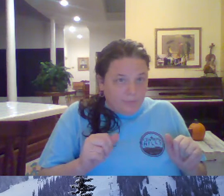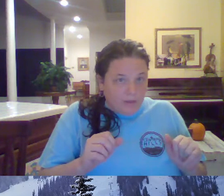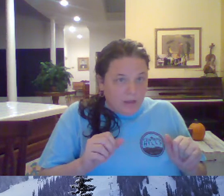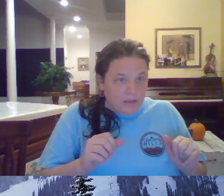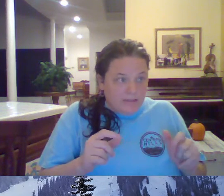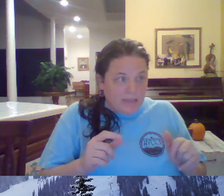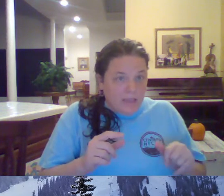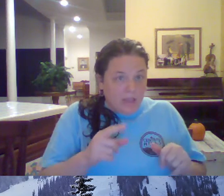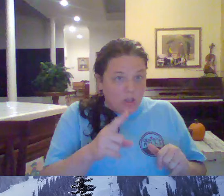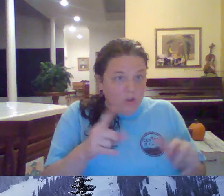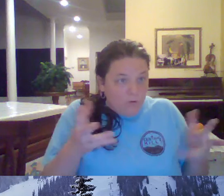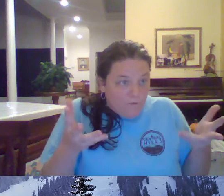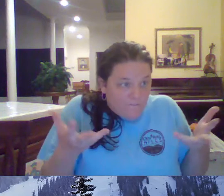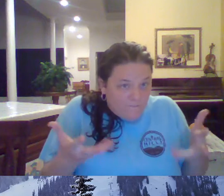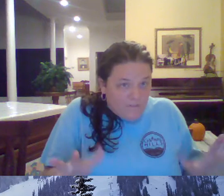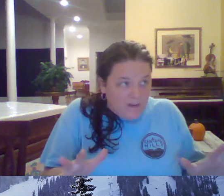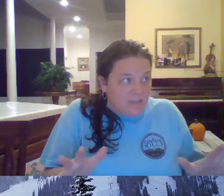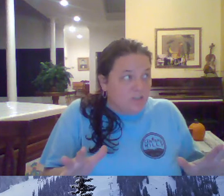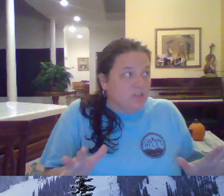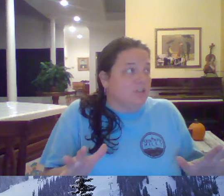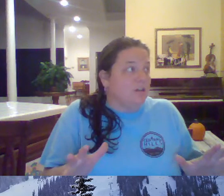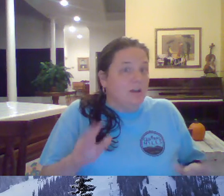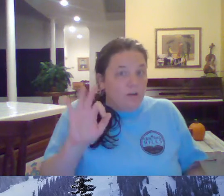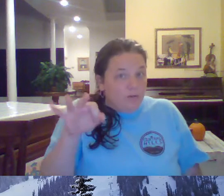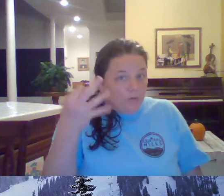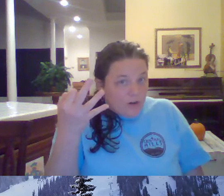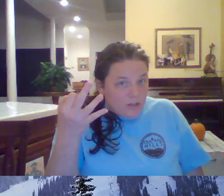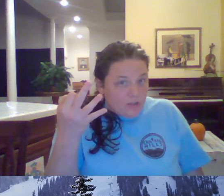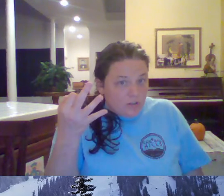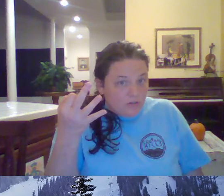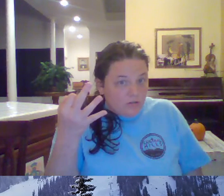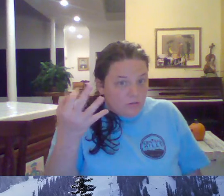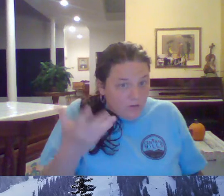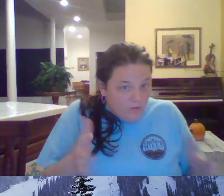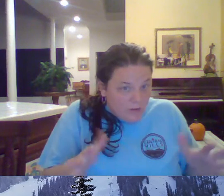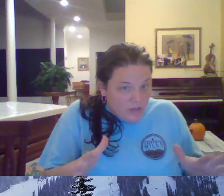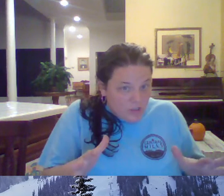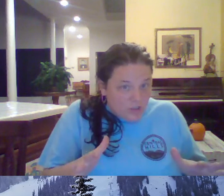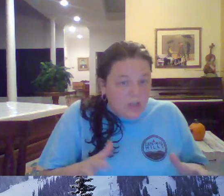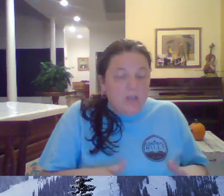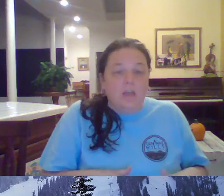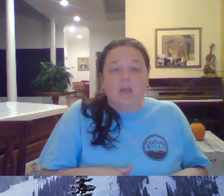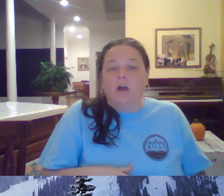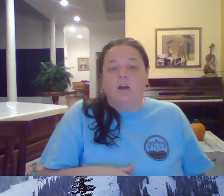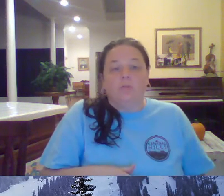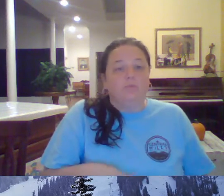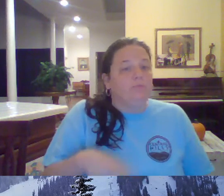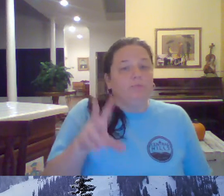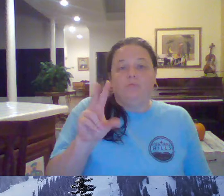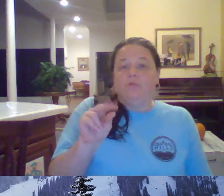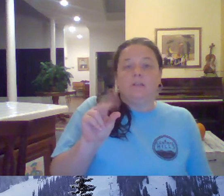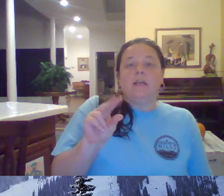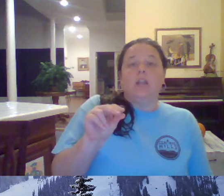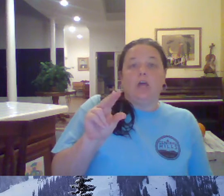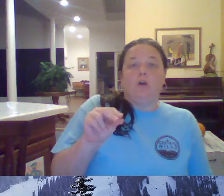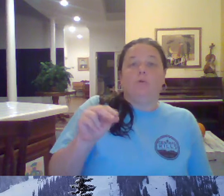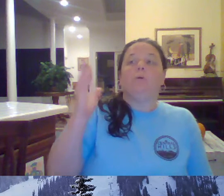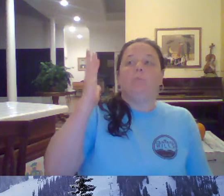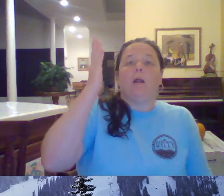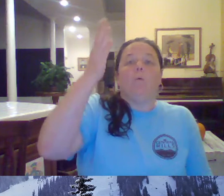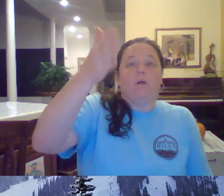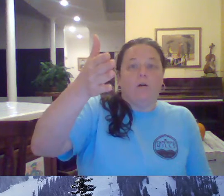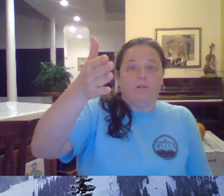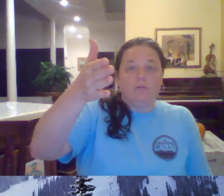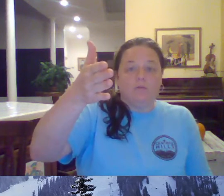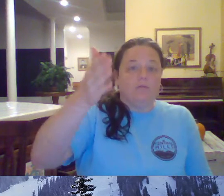So, could say, you finished French, finished. You could say no,